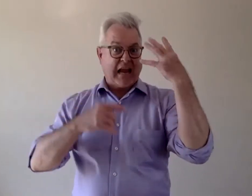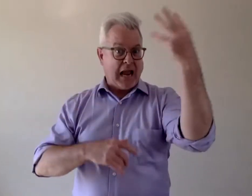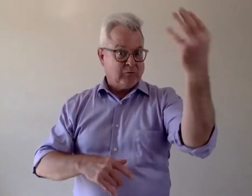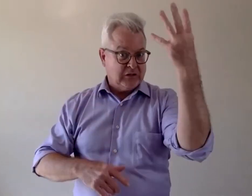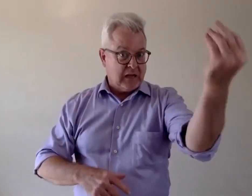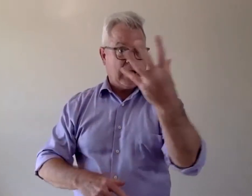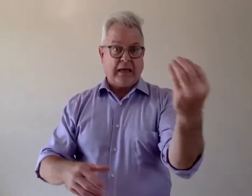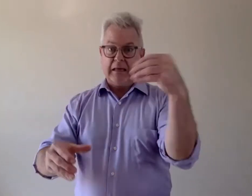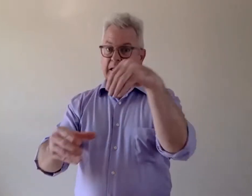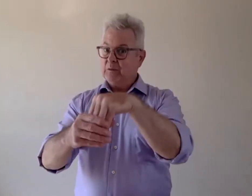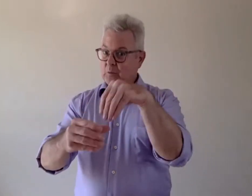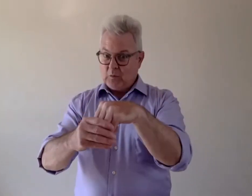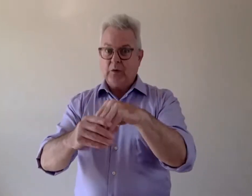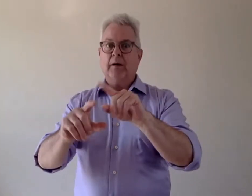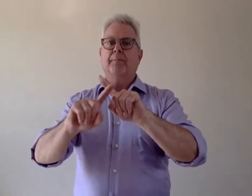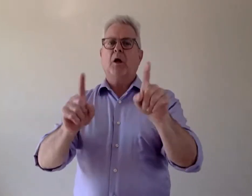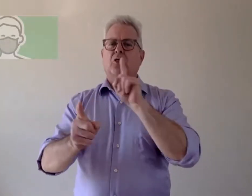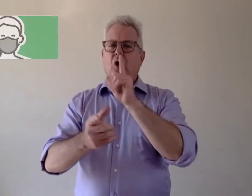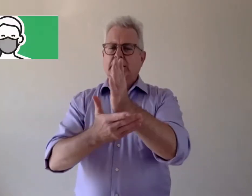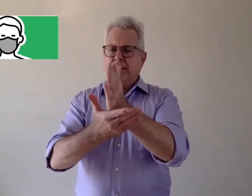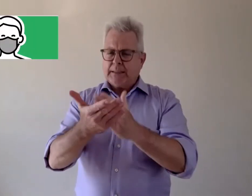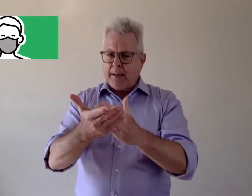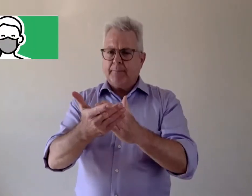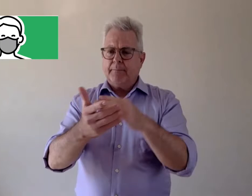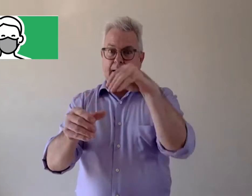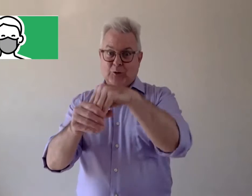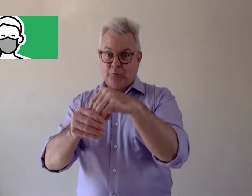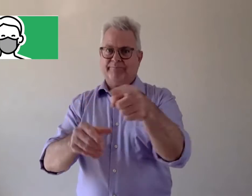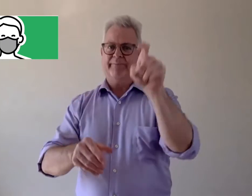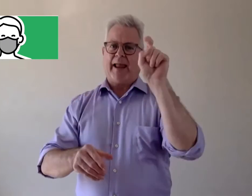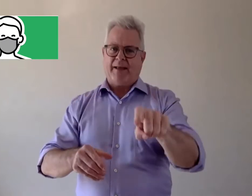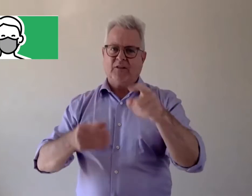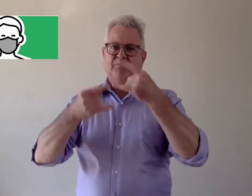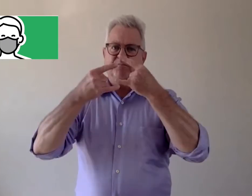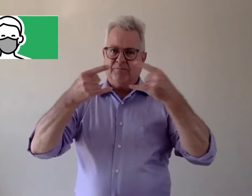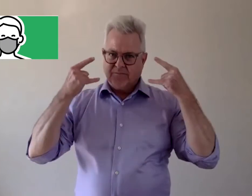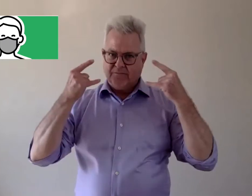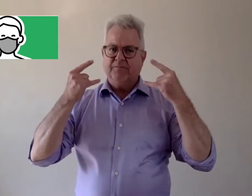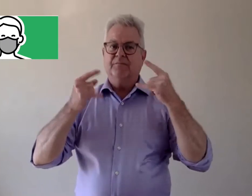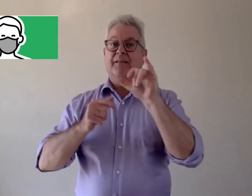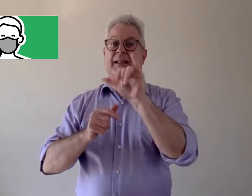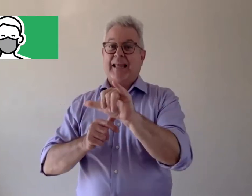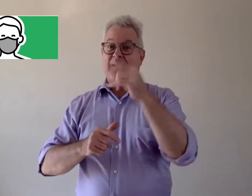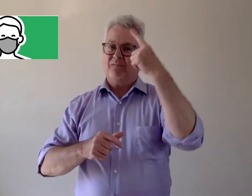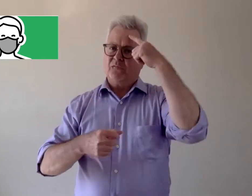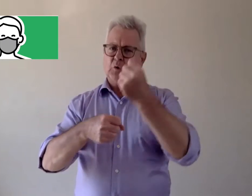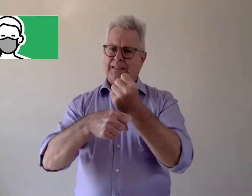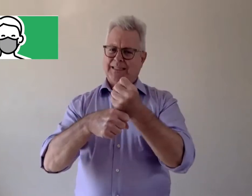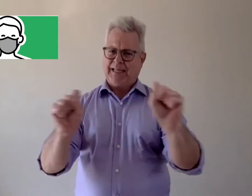you do not have to wear a mask outdoors or indoors unless there are a few situations and exceptions where